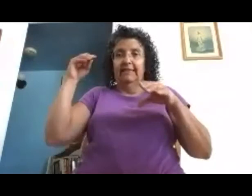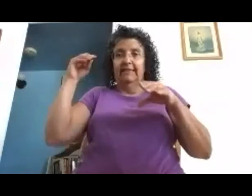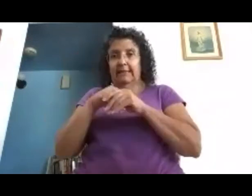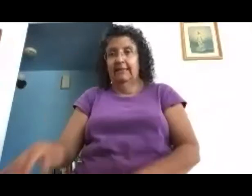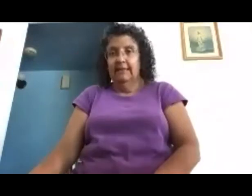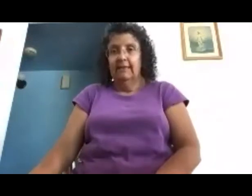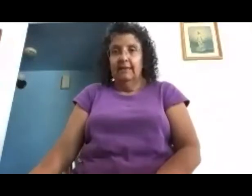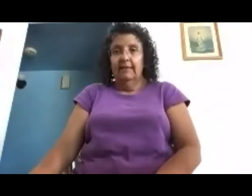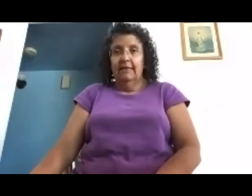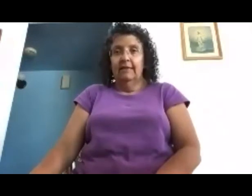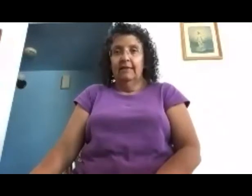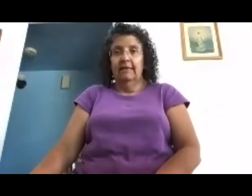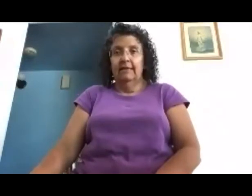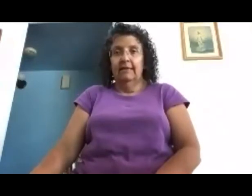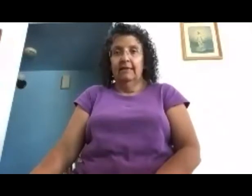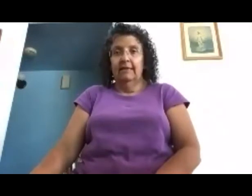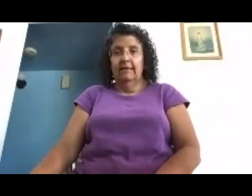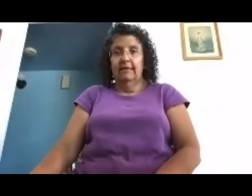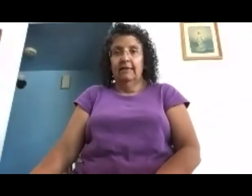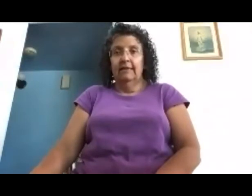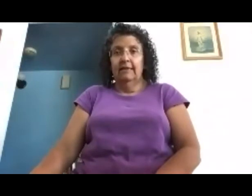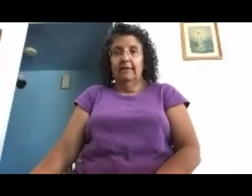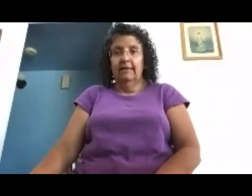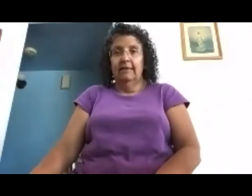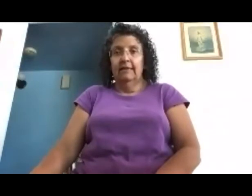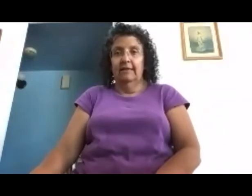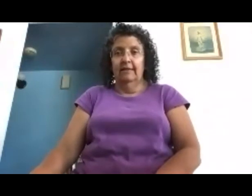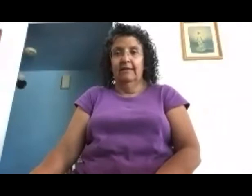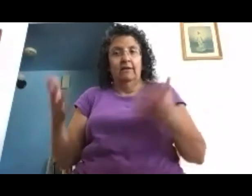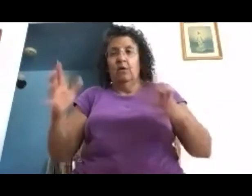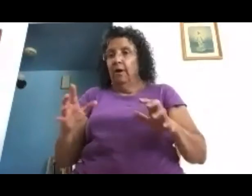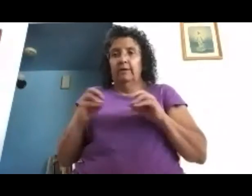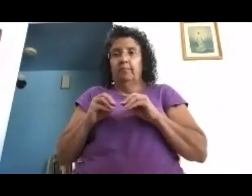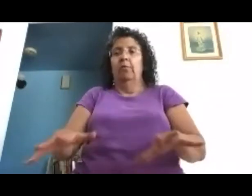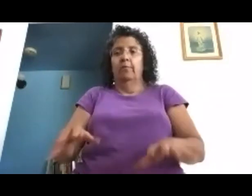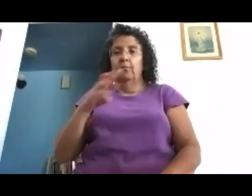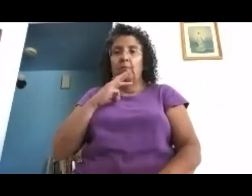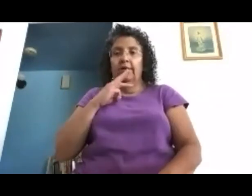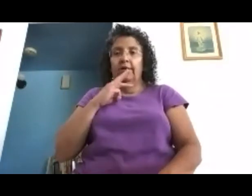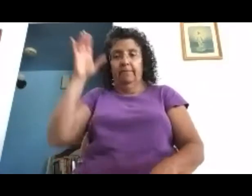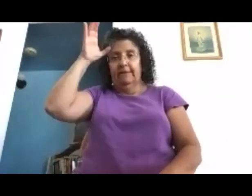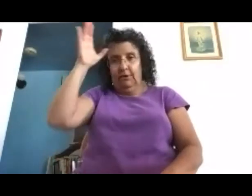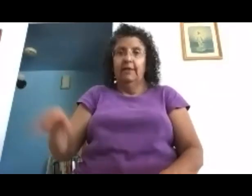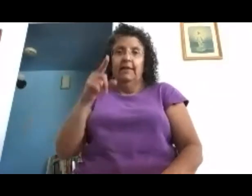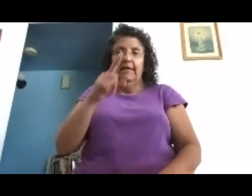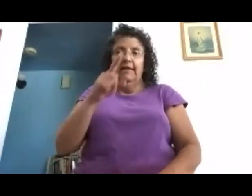Trying not to spill water on my computer. And these are what I set up outside.